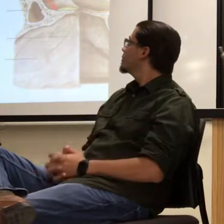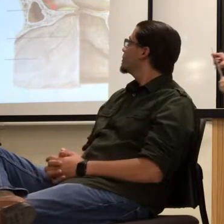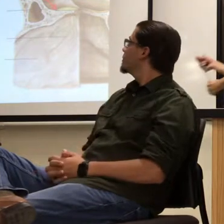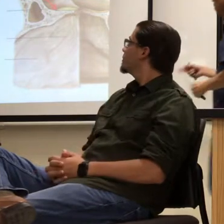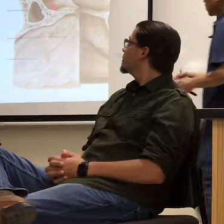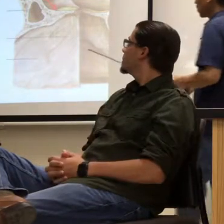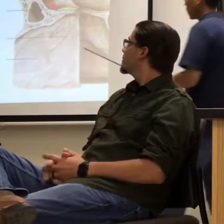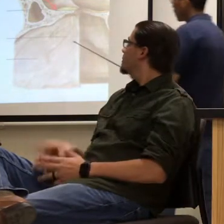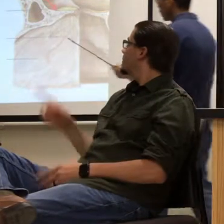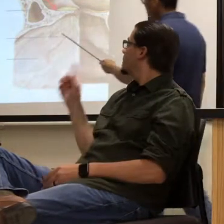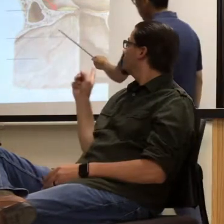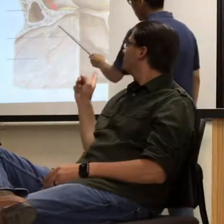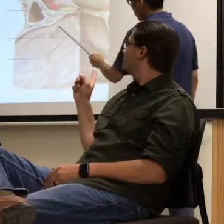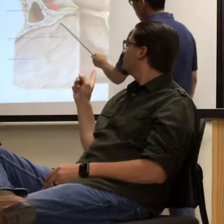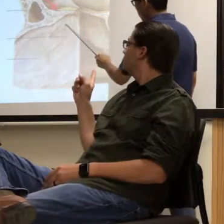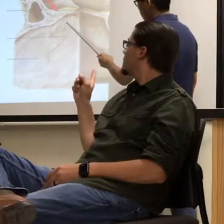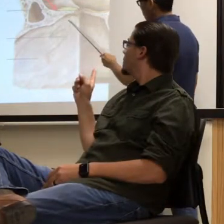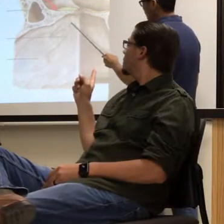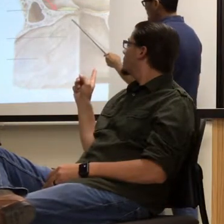these little